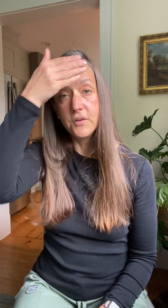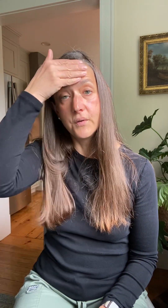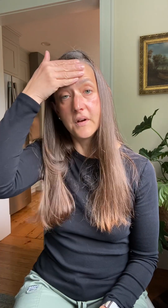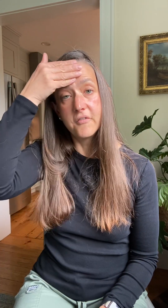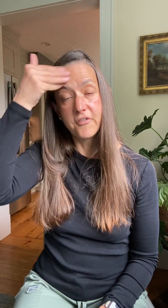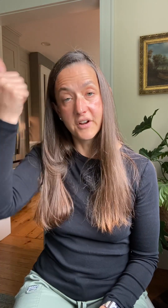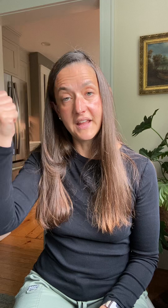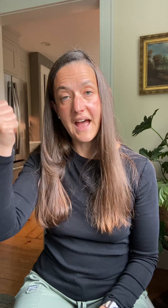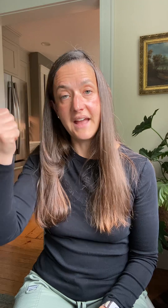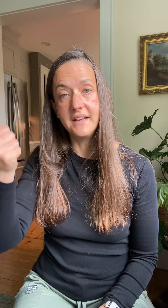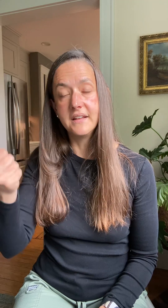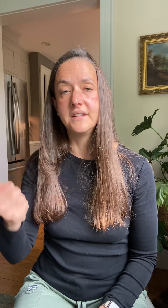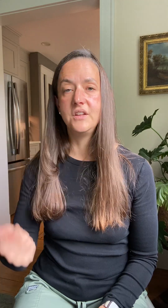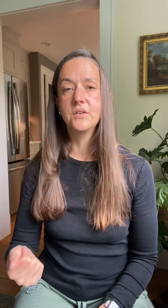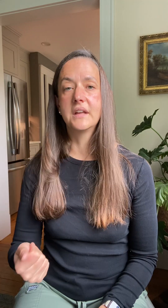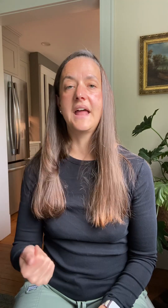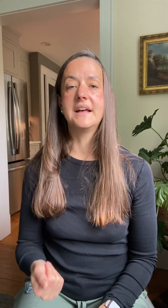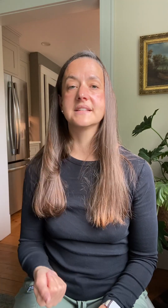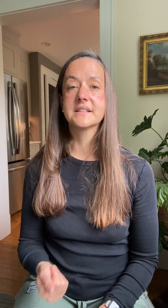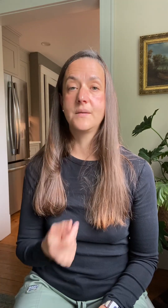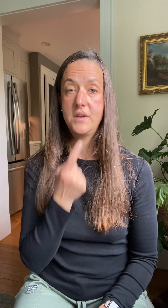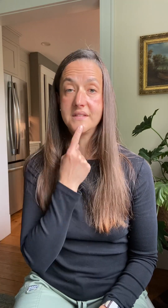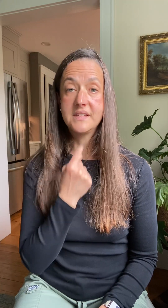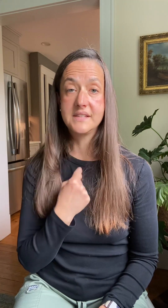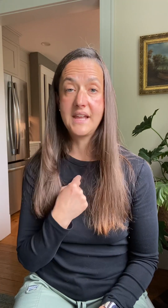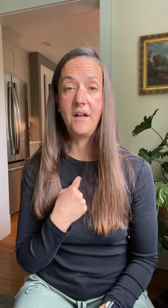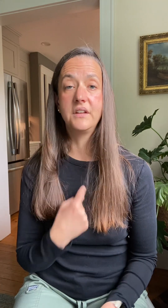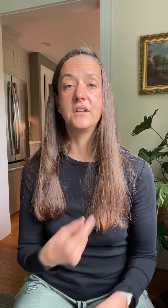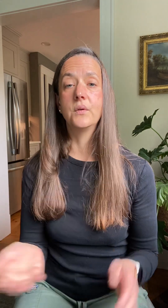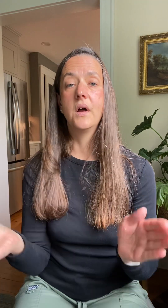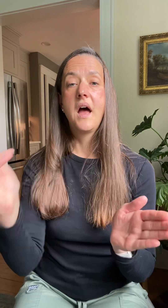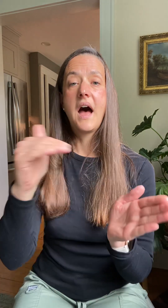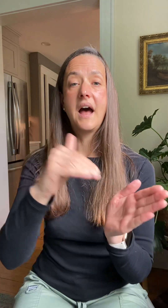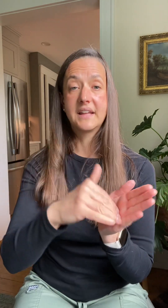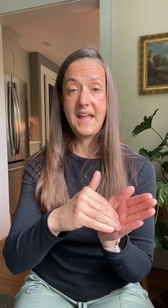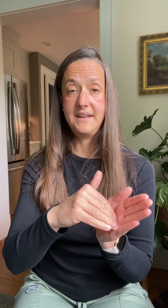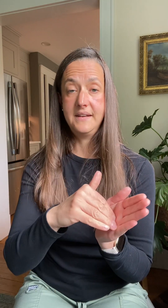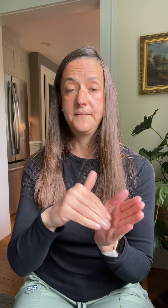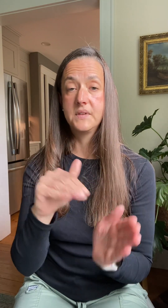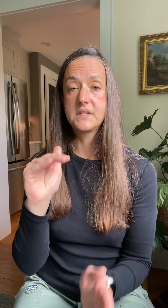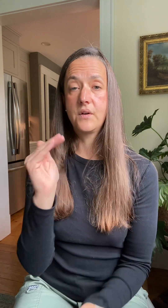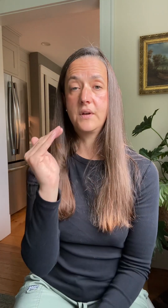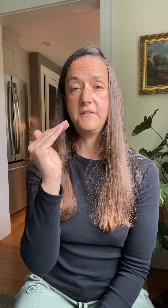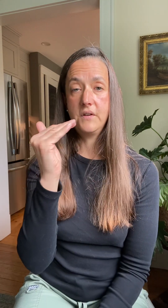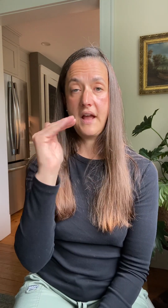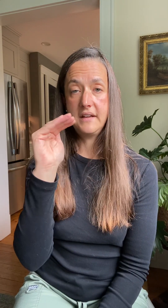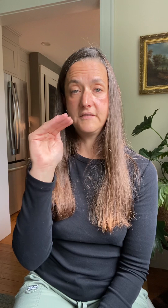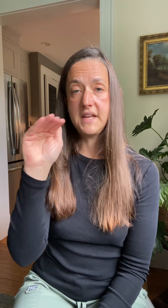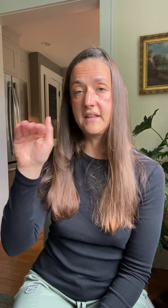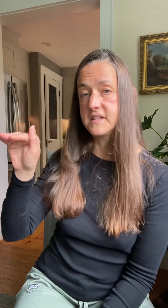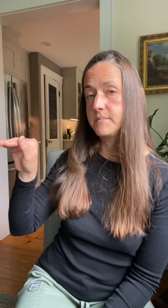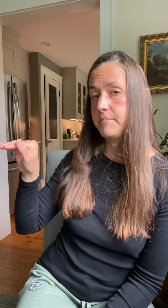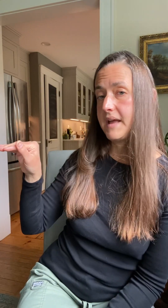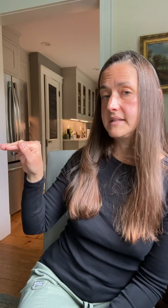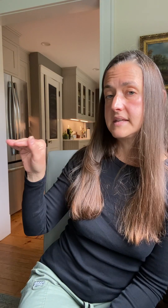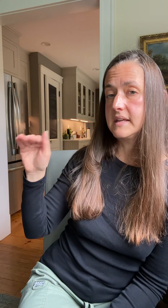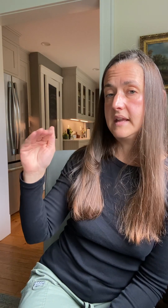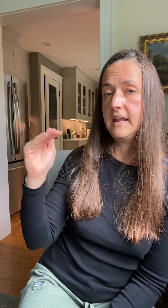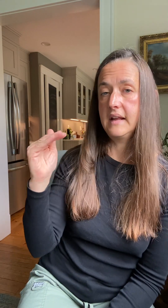you forget, you could ask someone to tell you again. So if you kind of take this bent hand